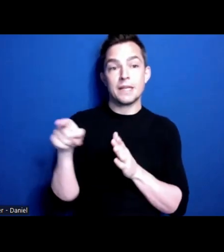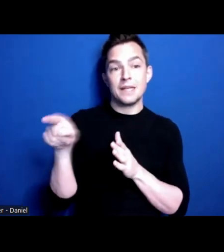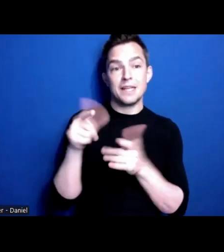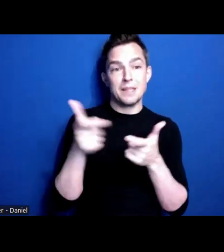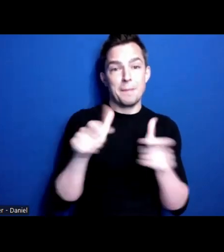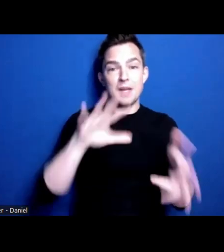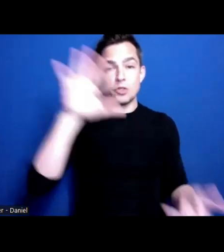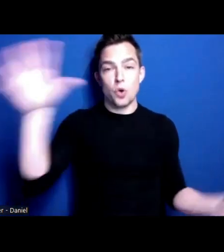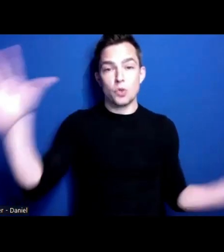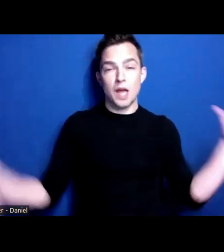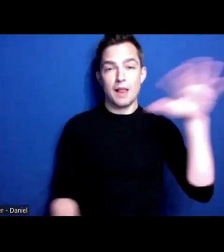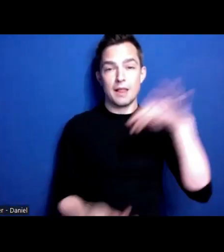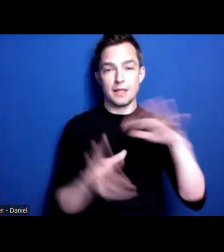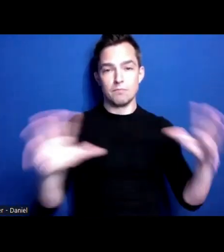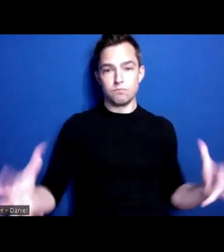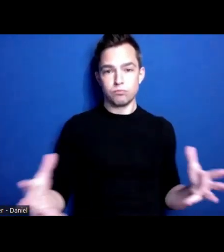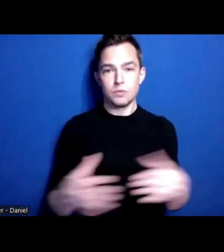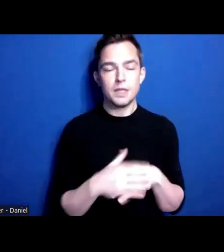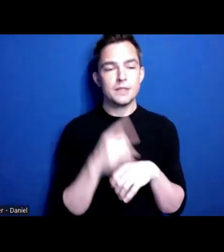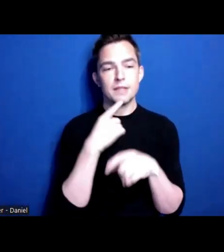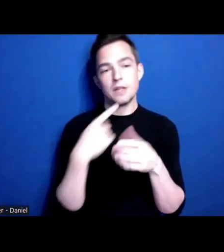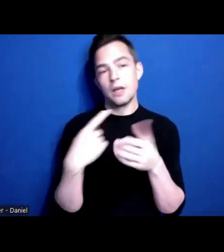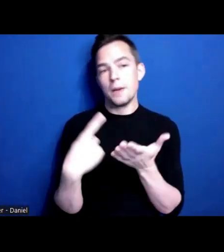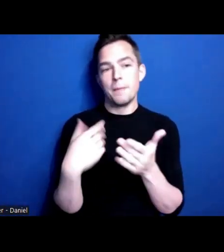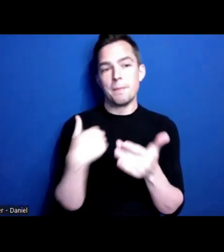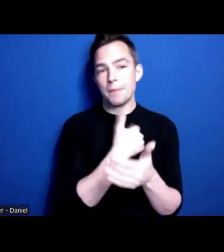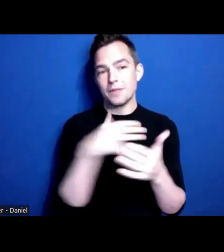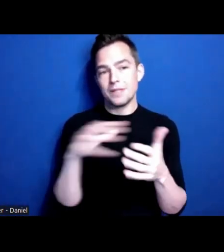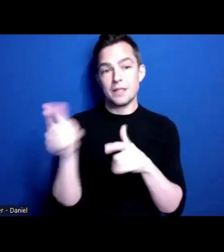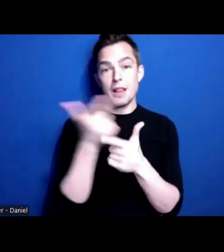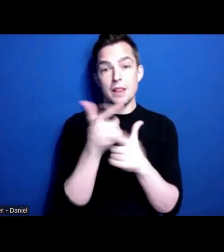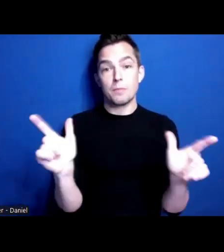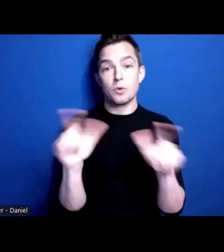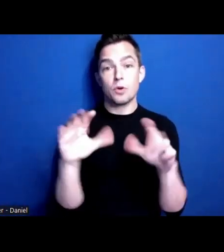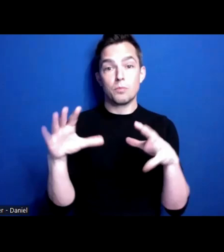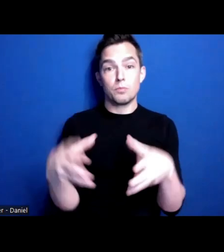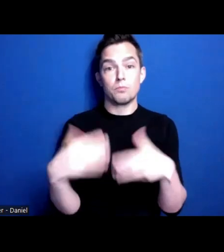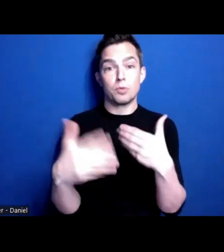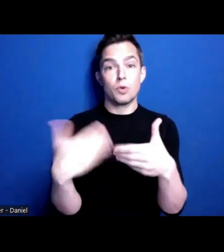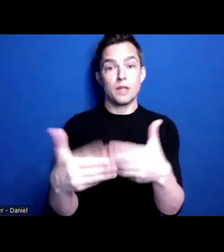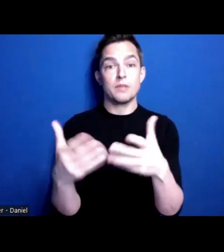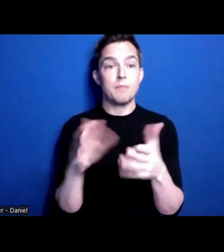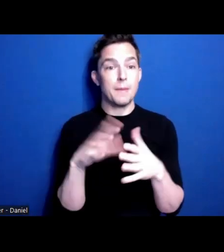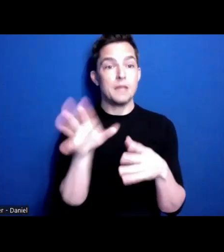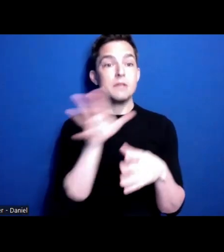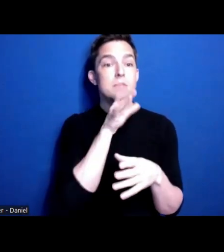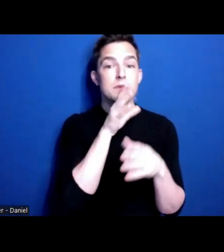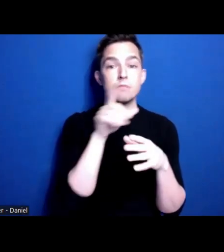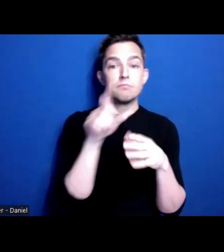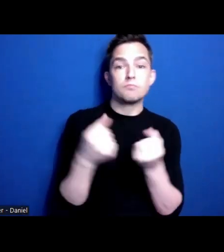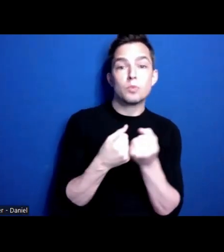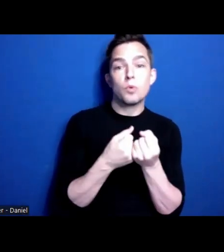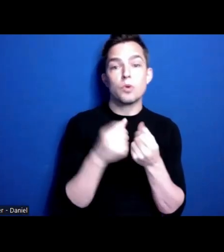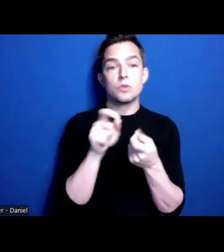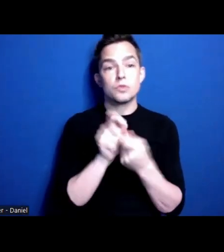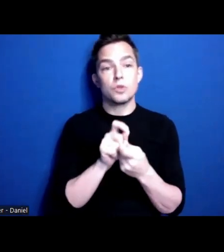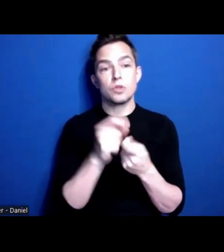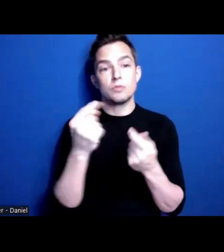totality. He argues that while members of this liberal progressive bloc may articulate support for certain,